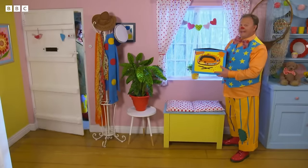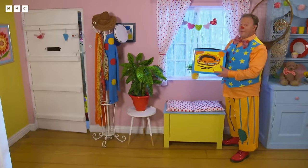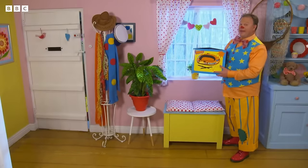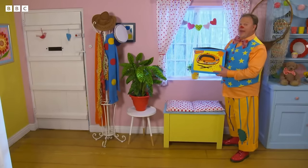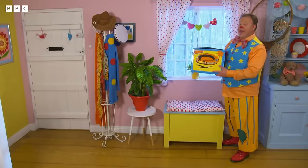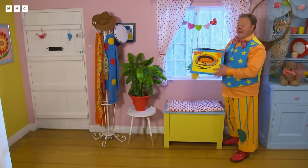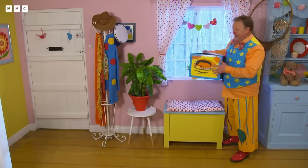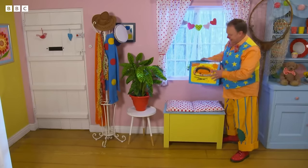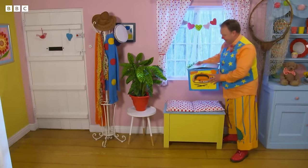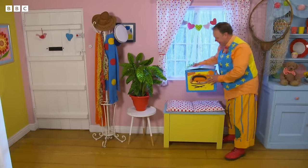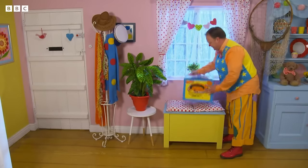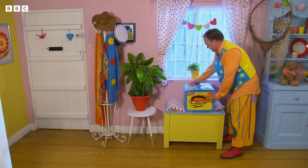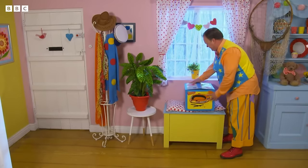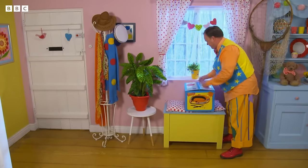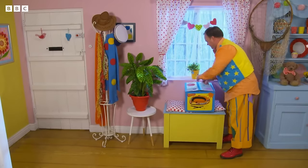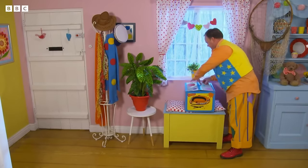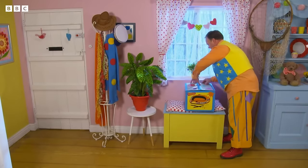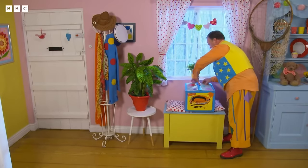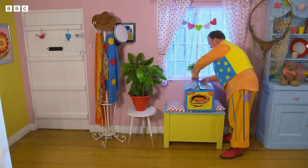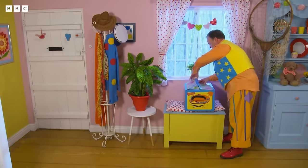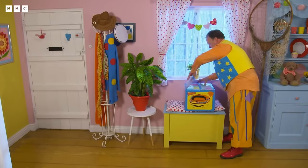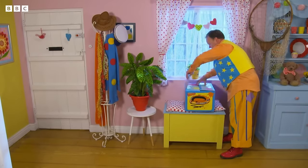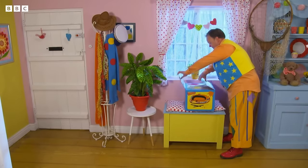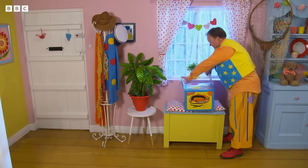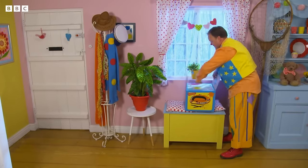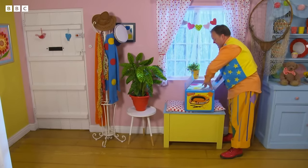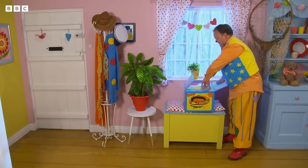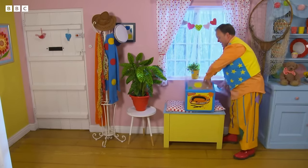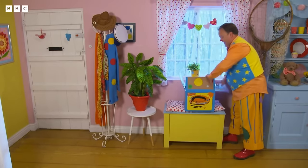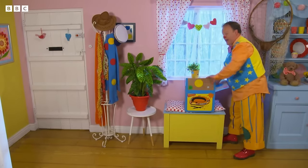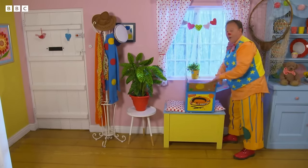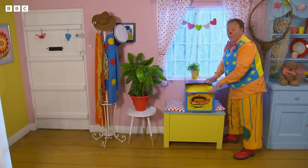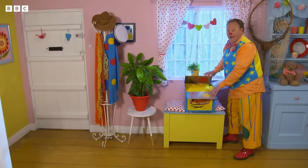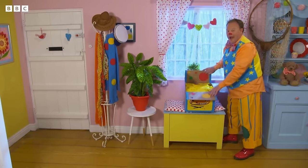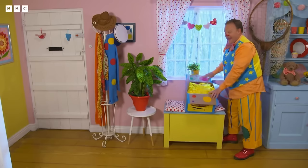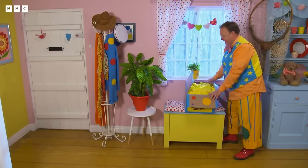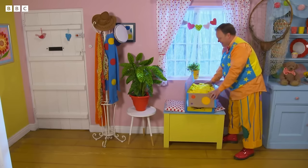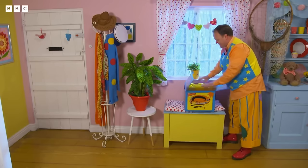you again. Is that a new boat, Mr. Tumble? Wait.